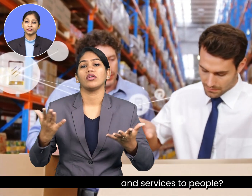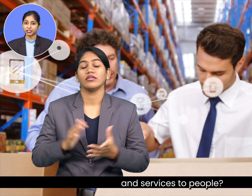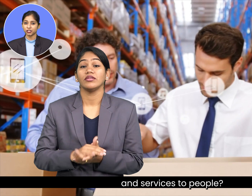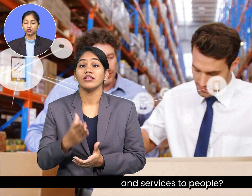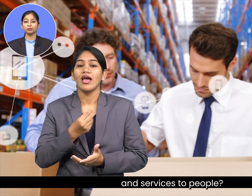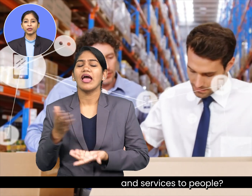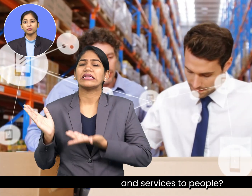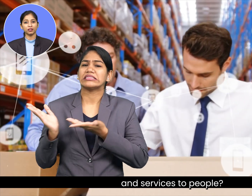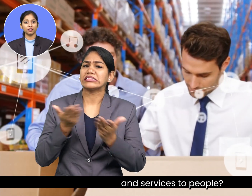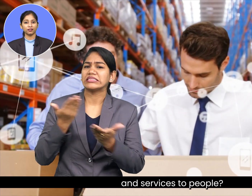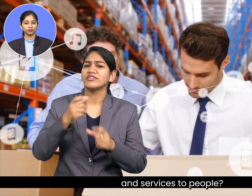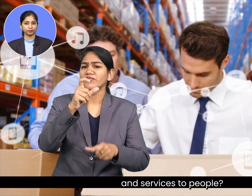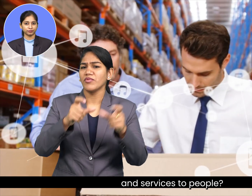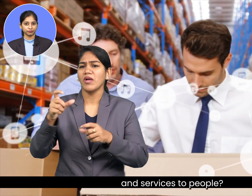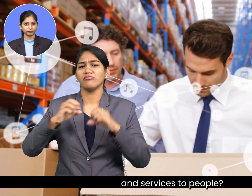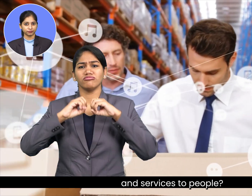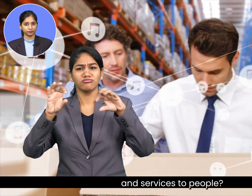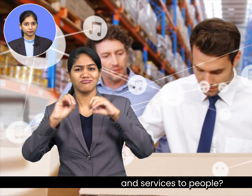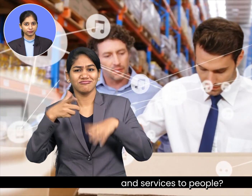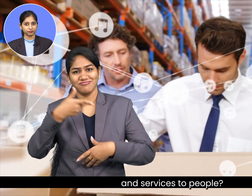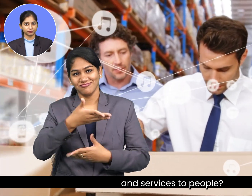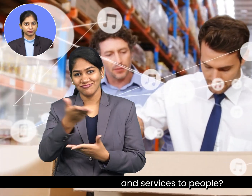and services to people.